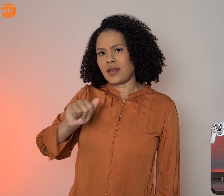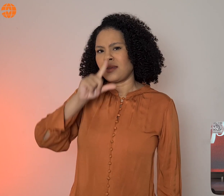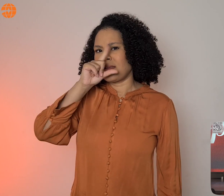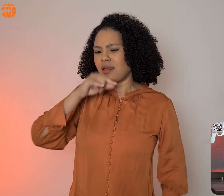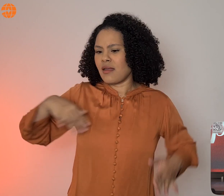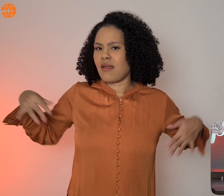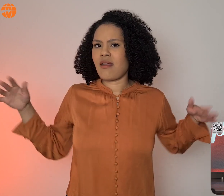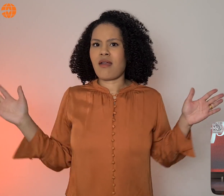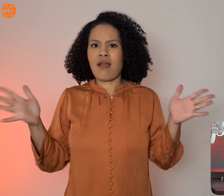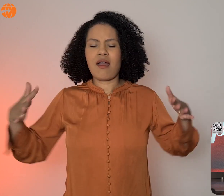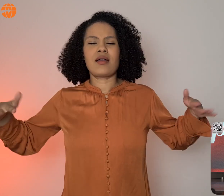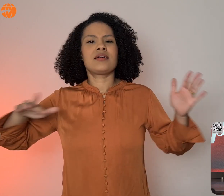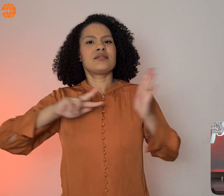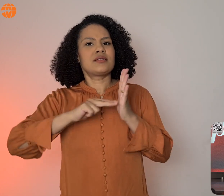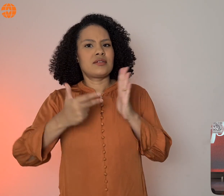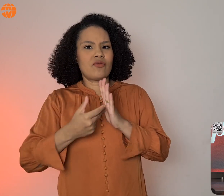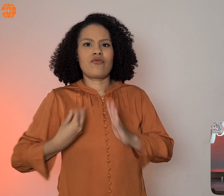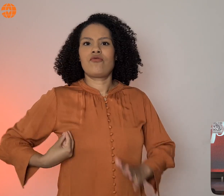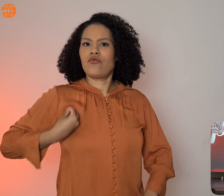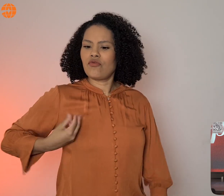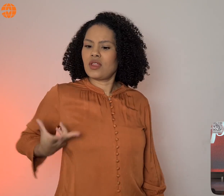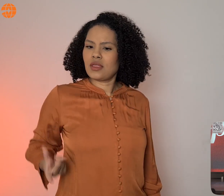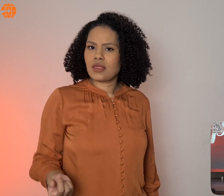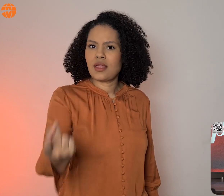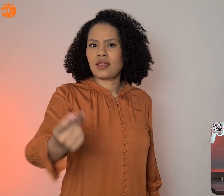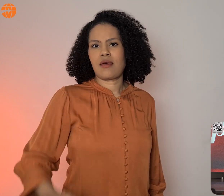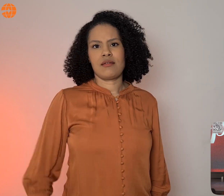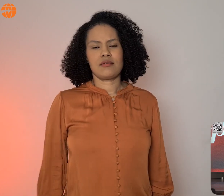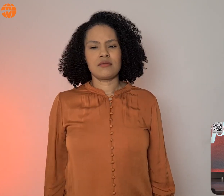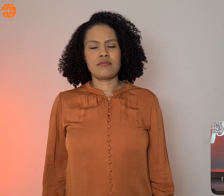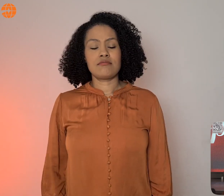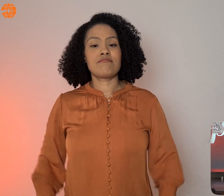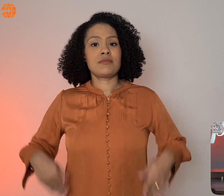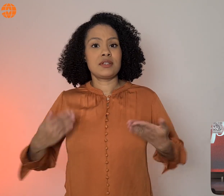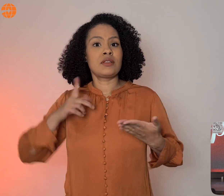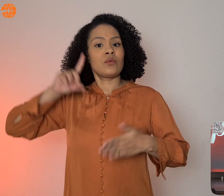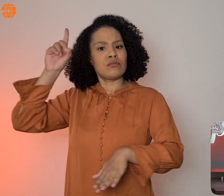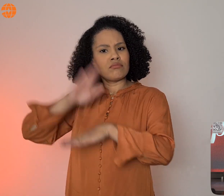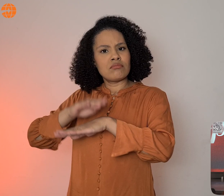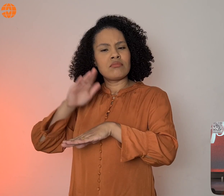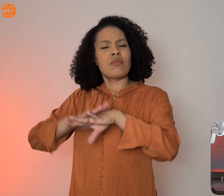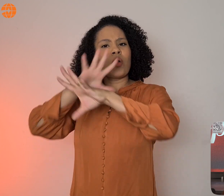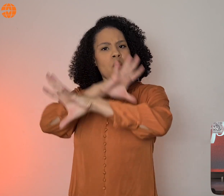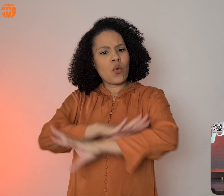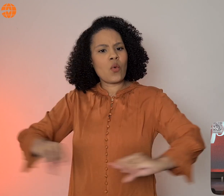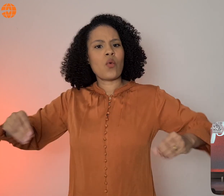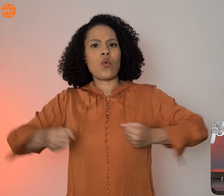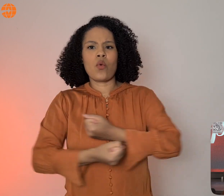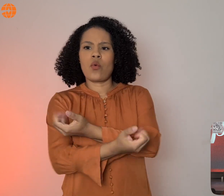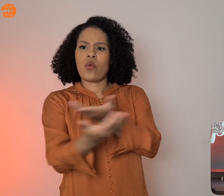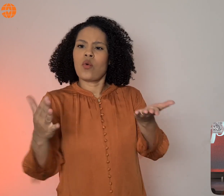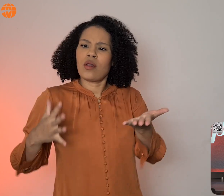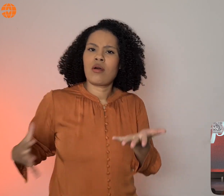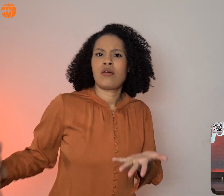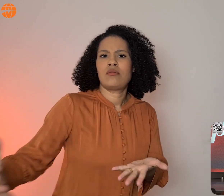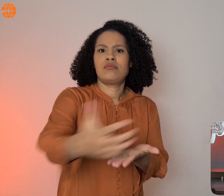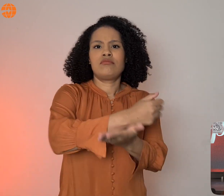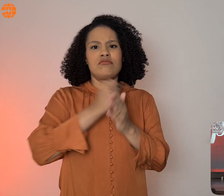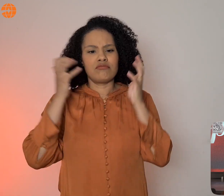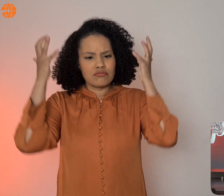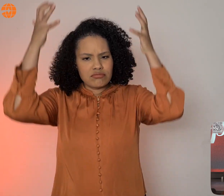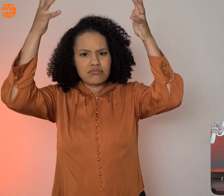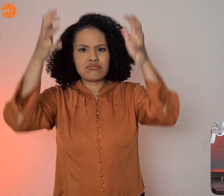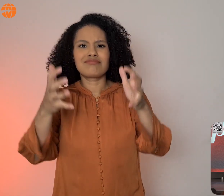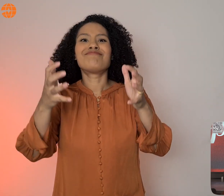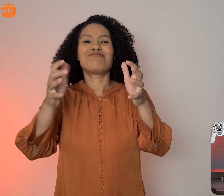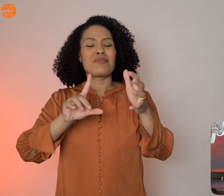So benefits, God heals you, Então os benefícios são que Deus te cura, He redeems you, He crowns Ele you, te